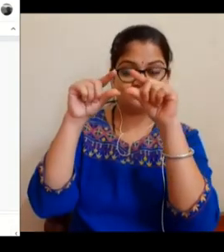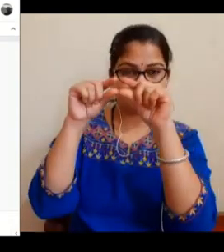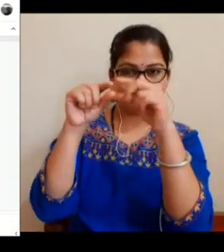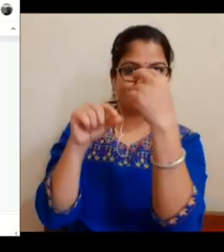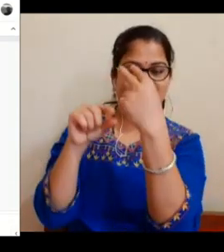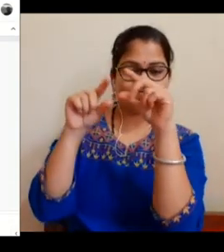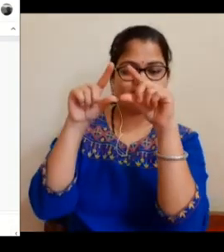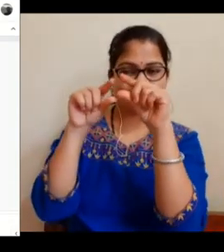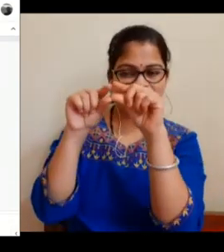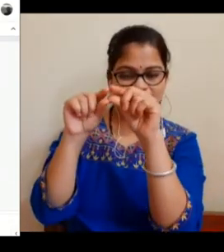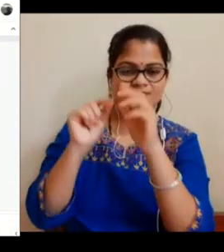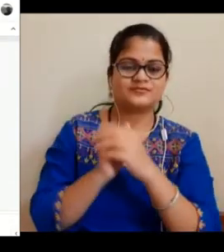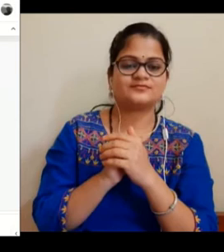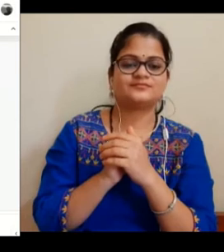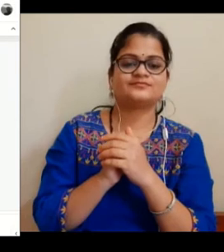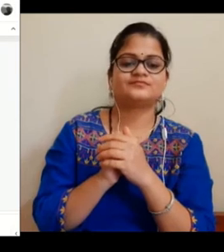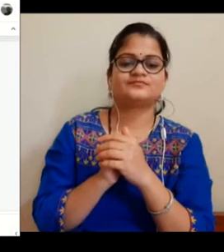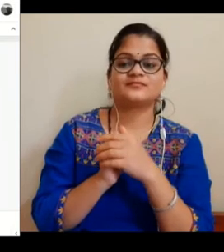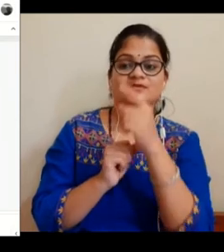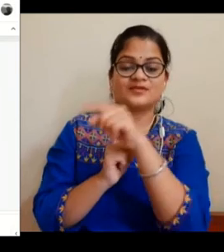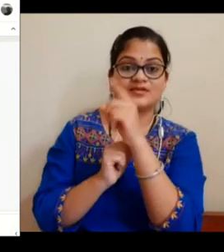Make this smaller,